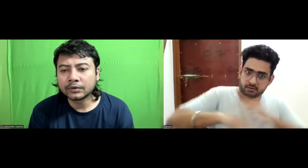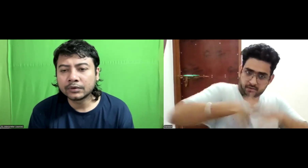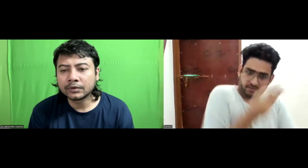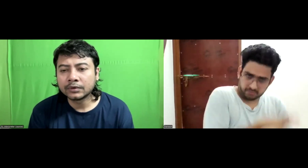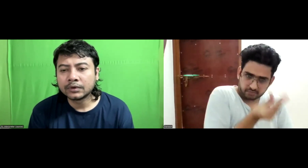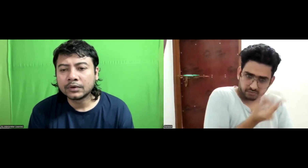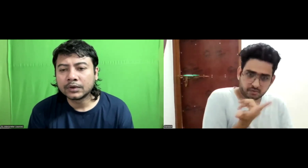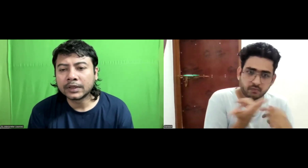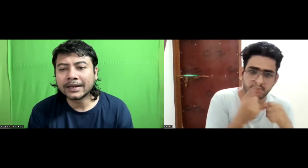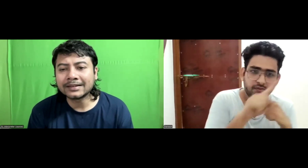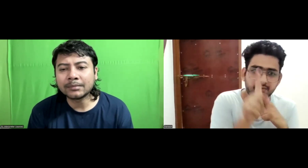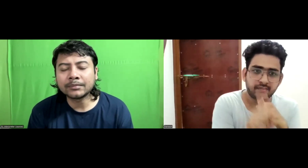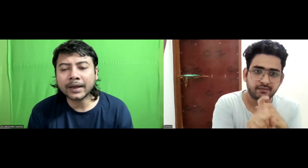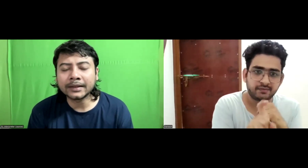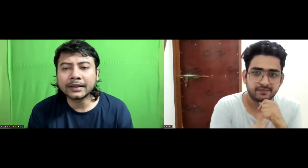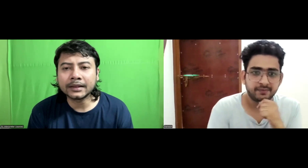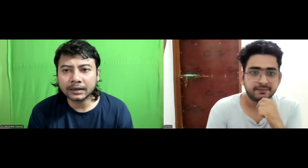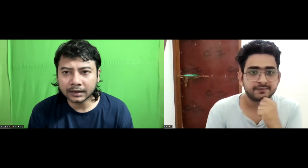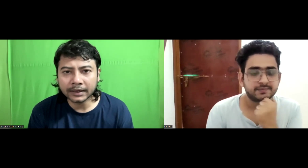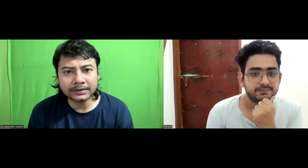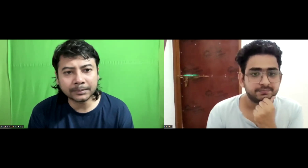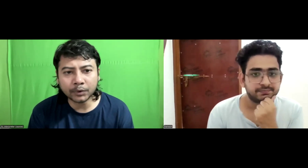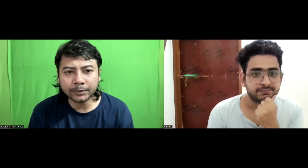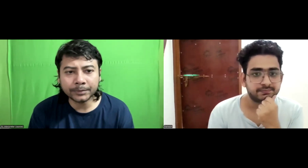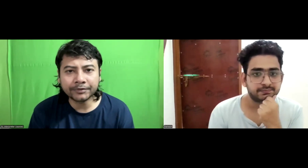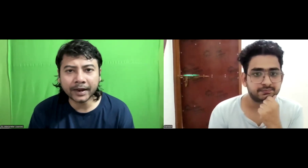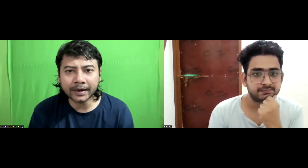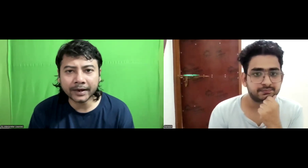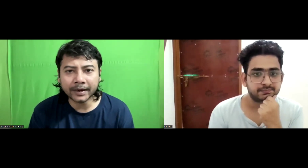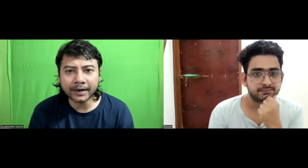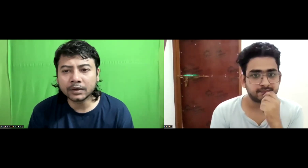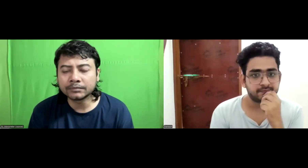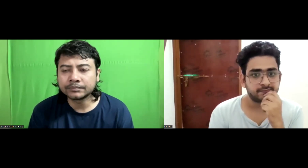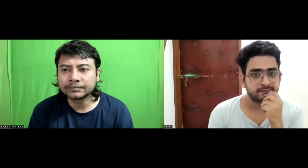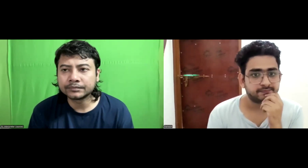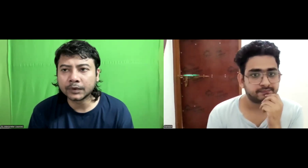before. So Okay. there is some, I think, is it a problem if I